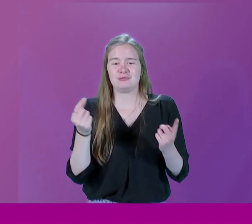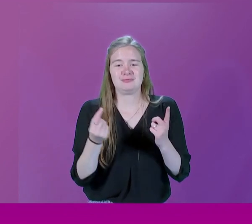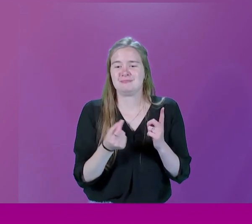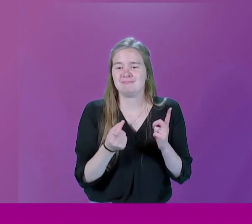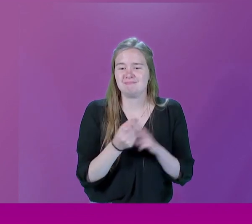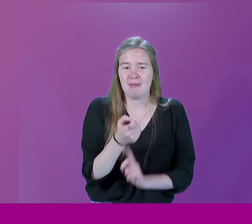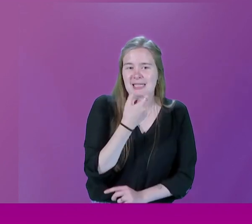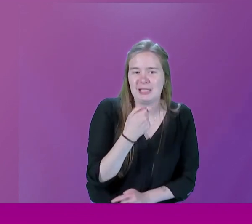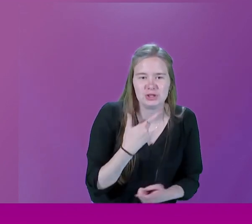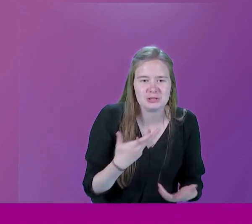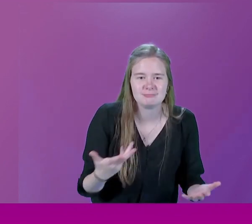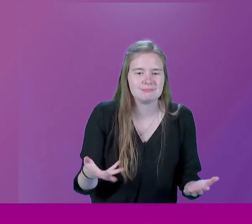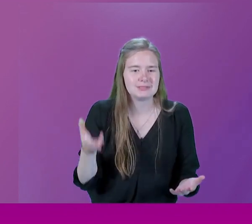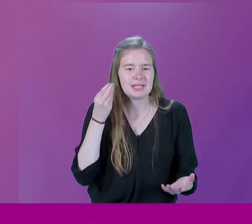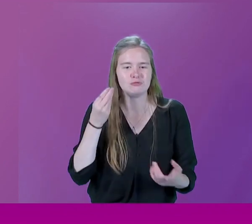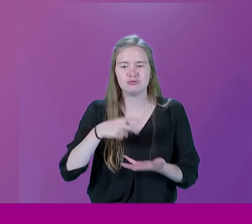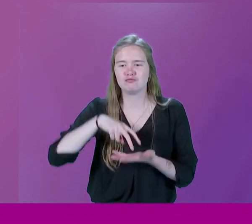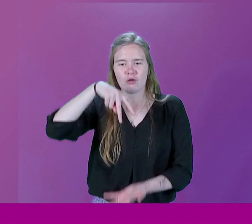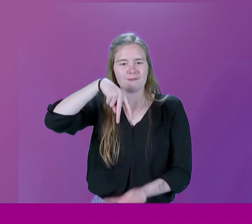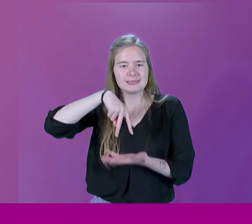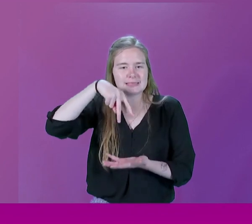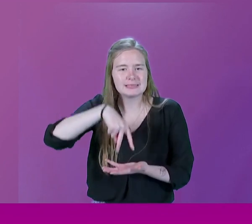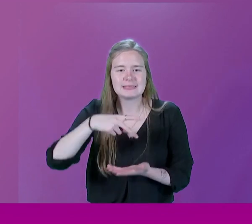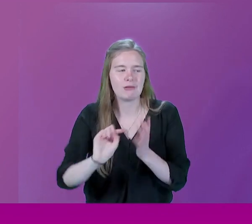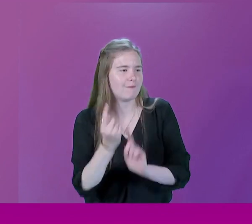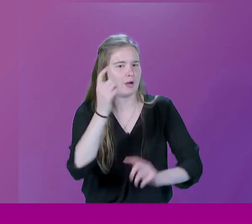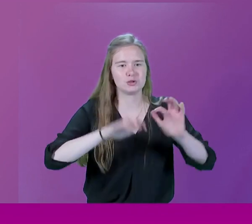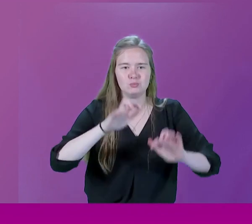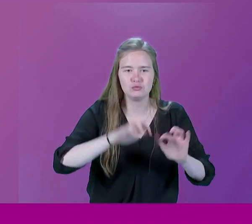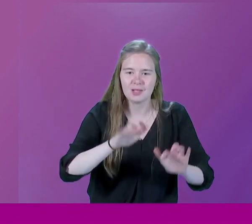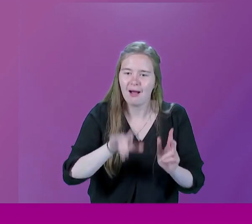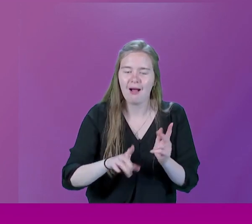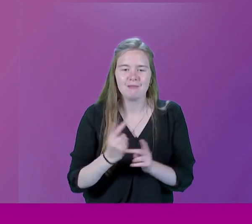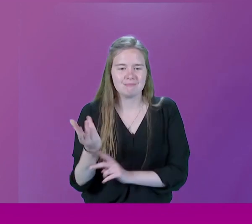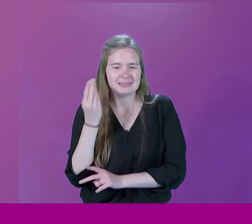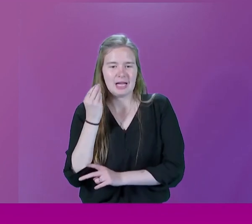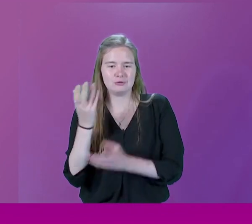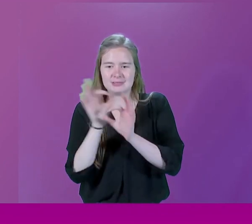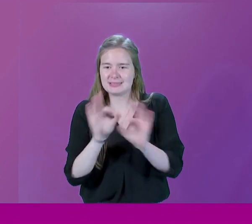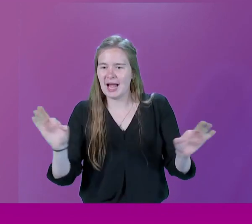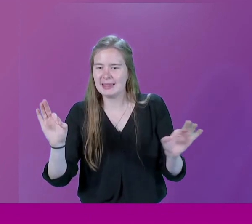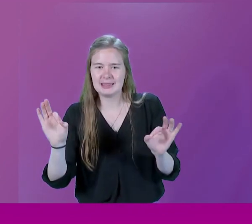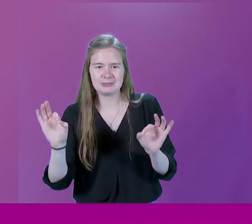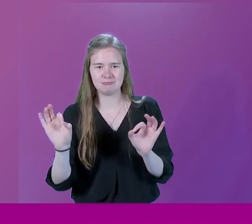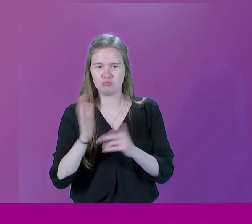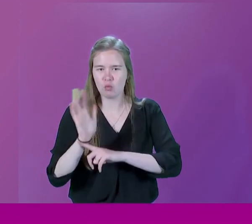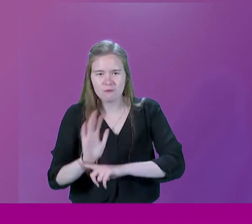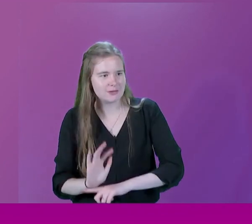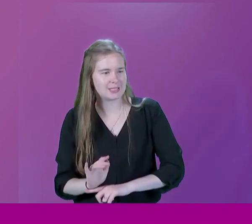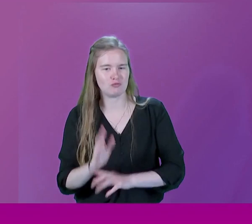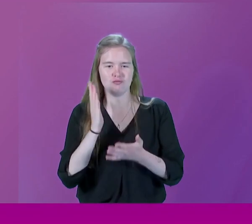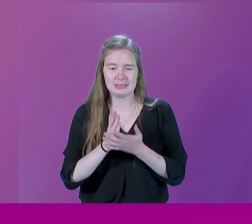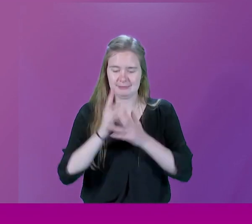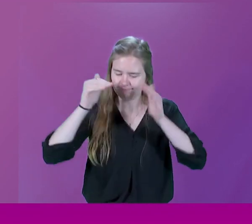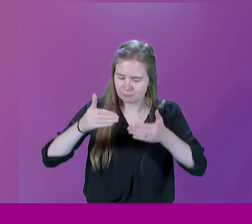penicillin, the sound of gravity, the sound of the first computer, the sound of silent movies, whatever. So really looking